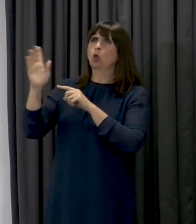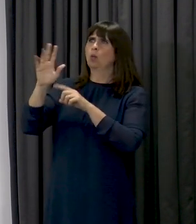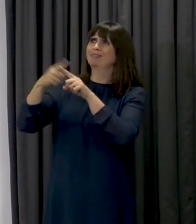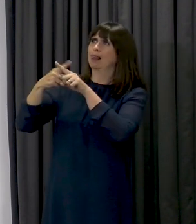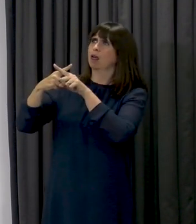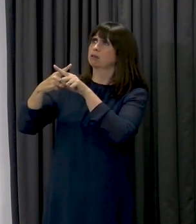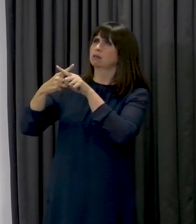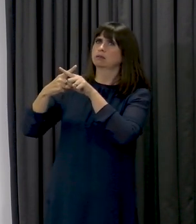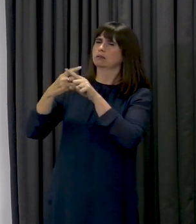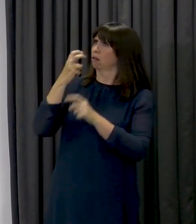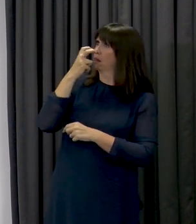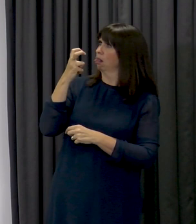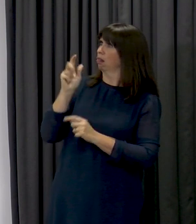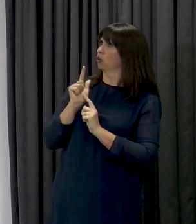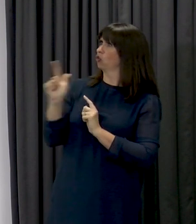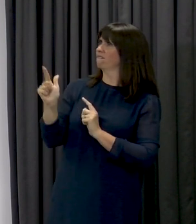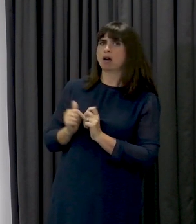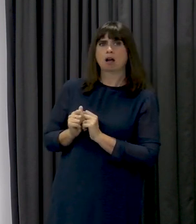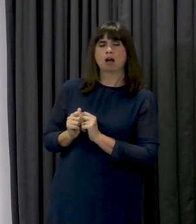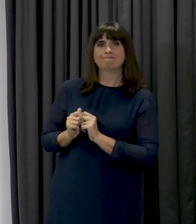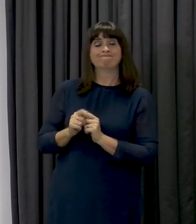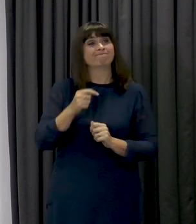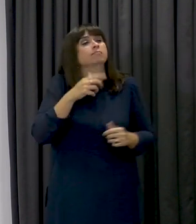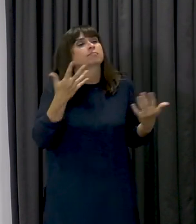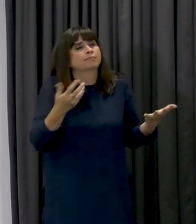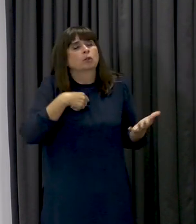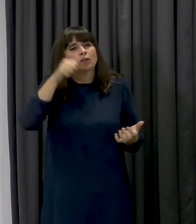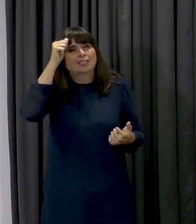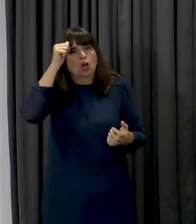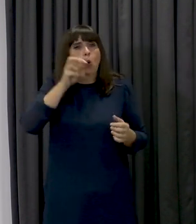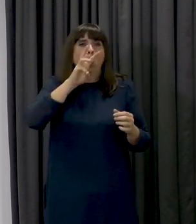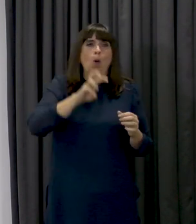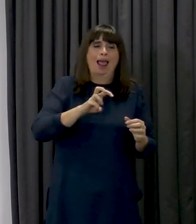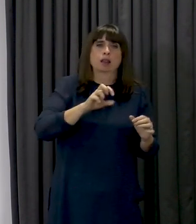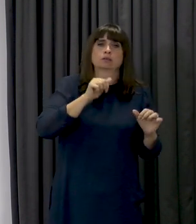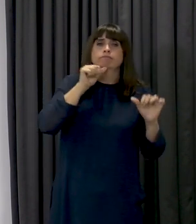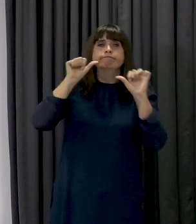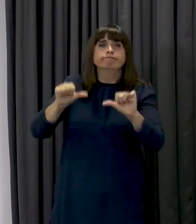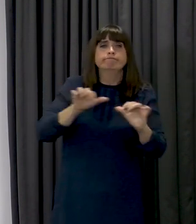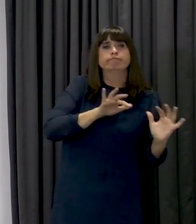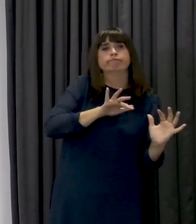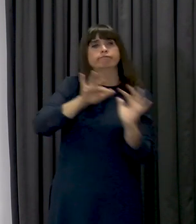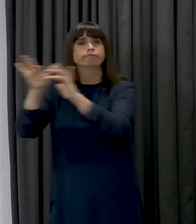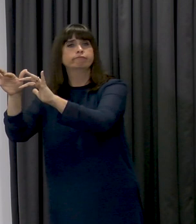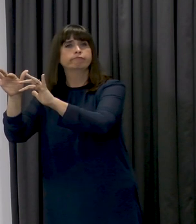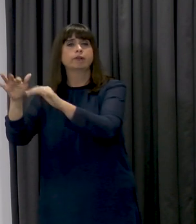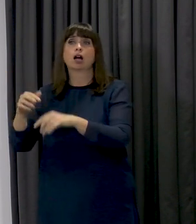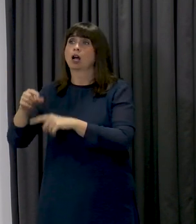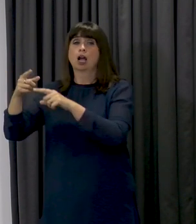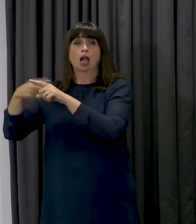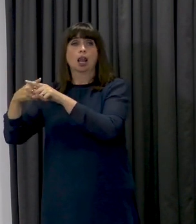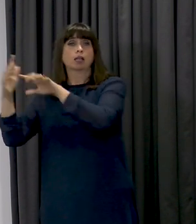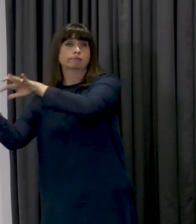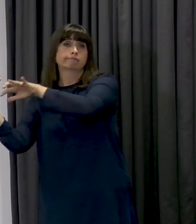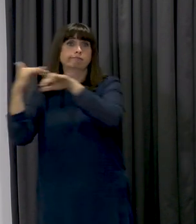Our border is very permeable. People travel in both directions. Large numbers of people who live in Wales work